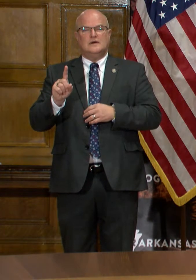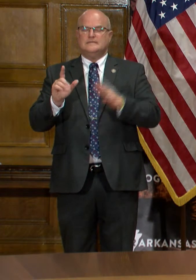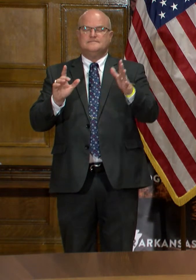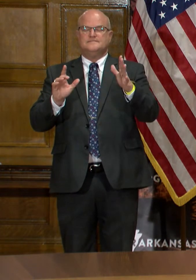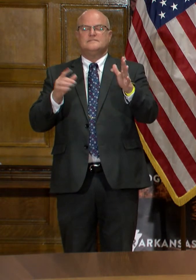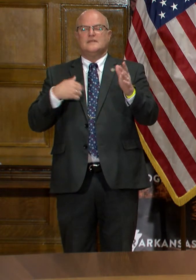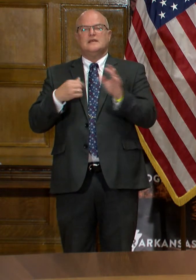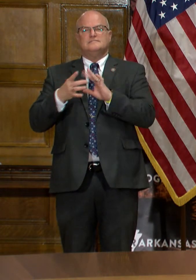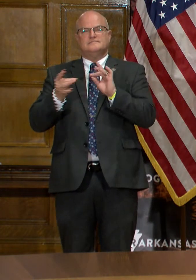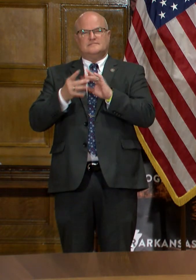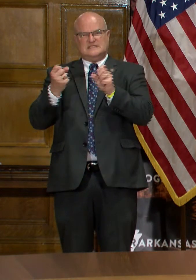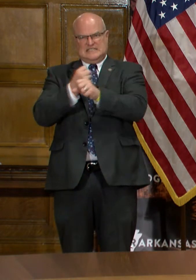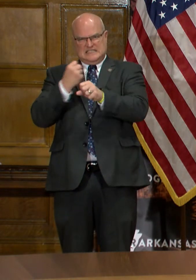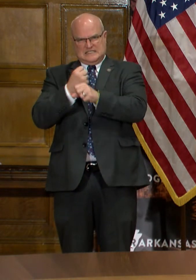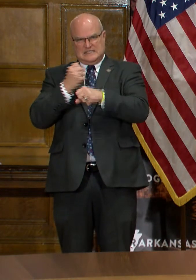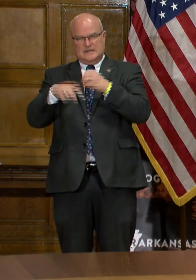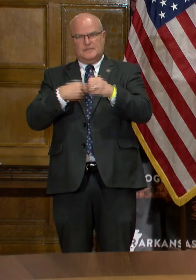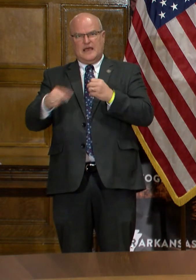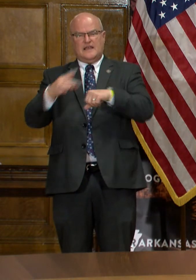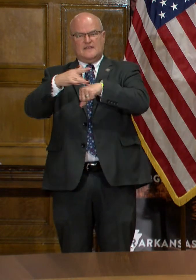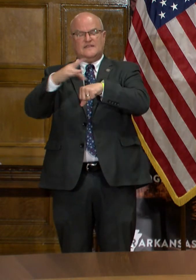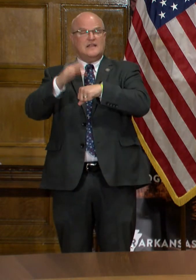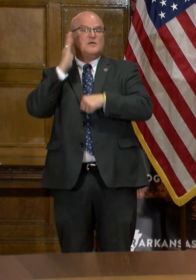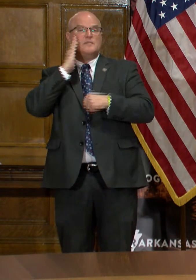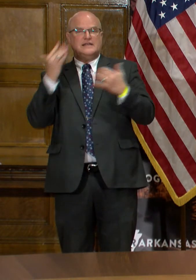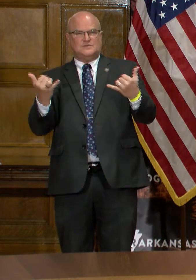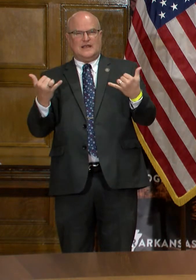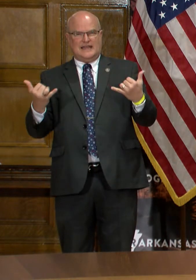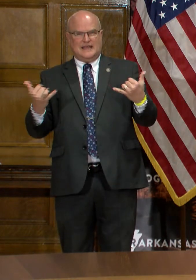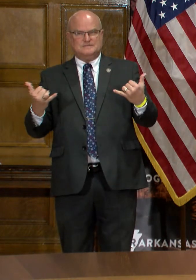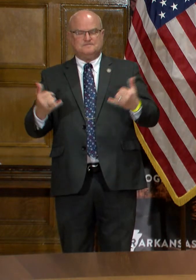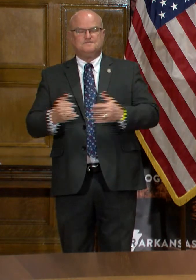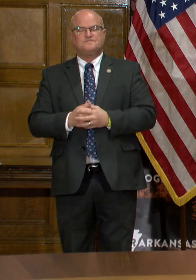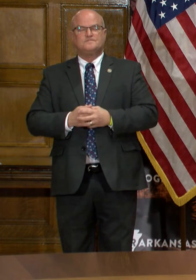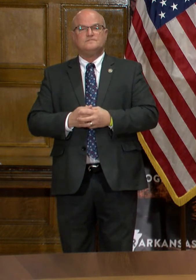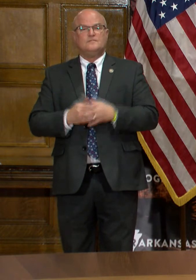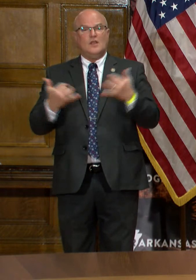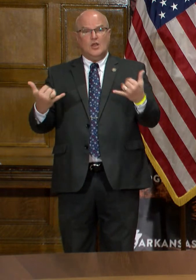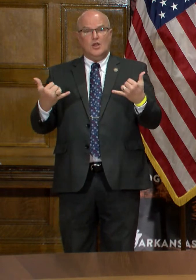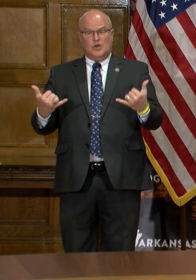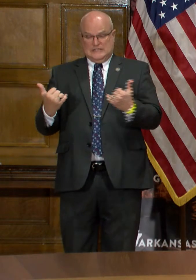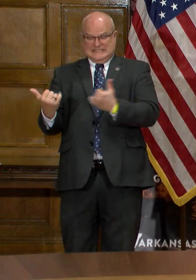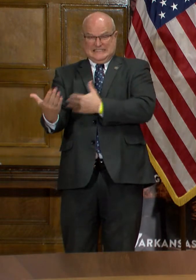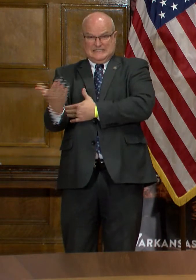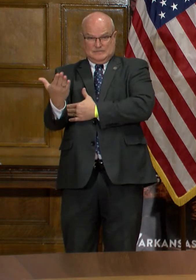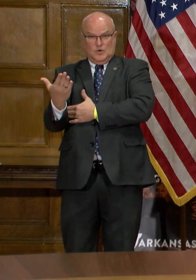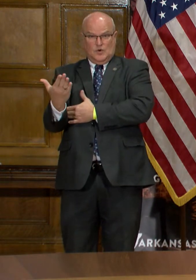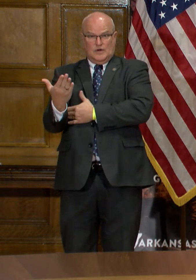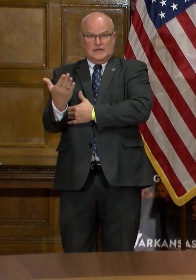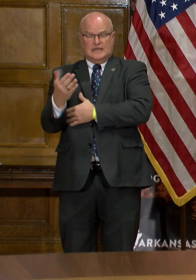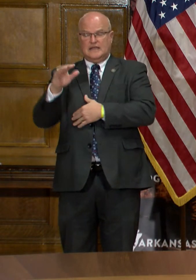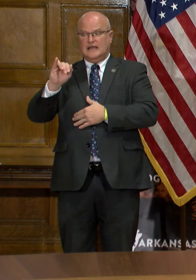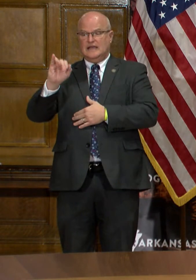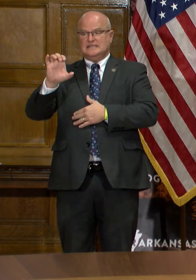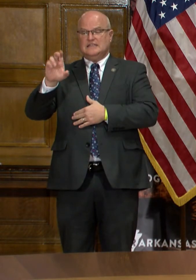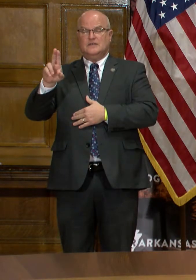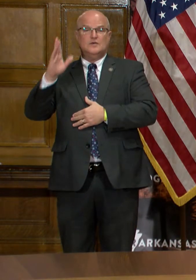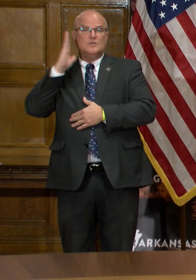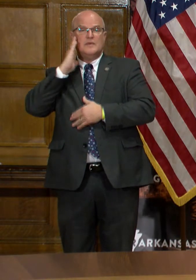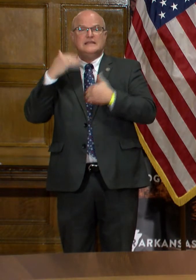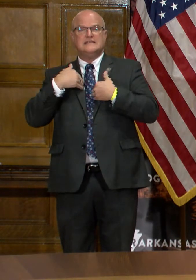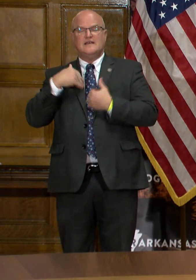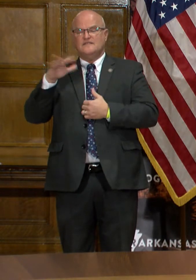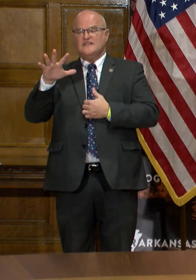let me just give you some statistics on our available beds right now. Currently, as of this morning, on ICU beds, we